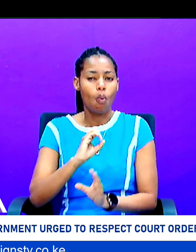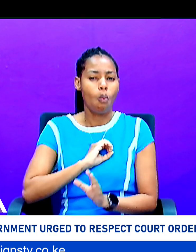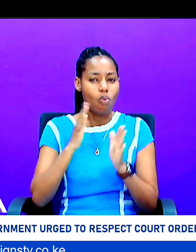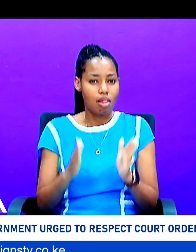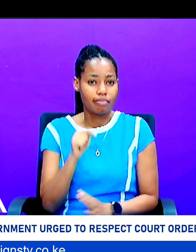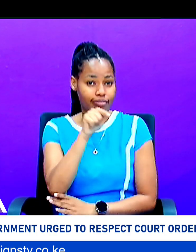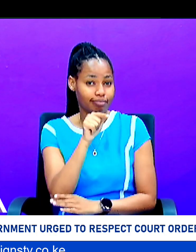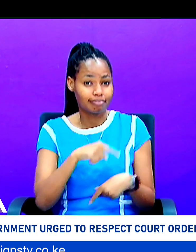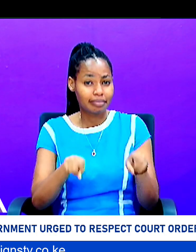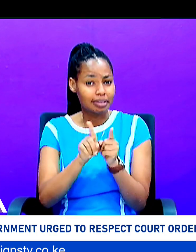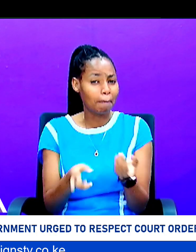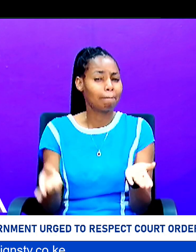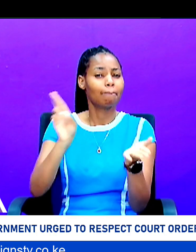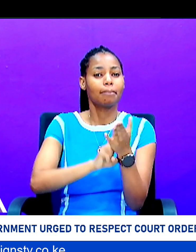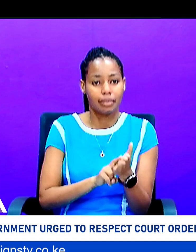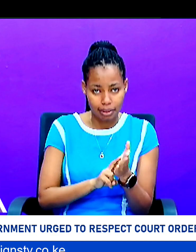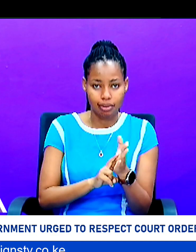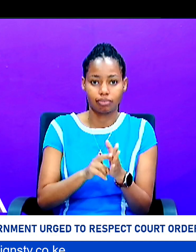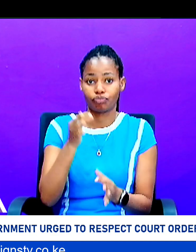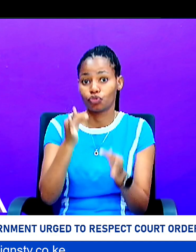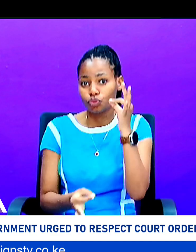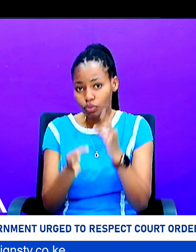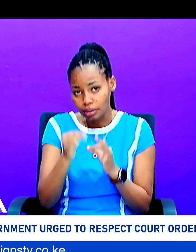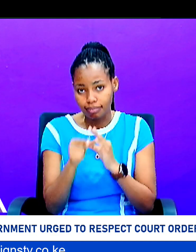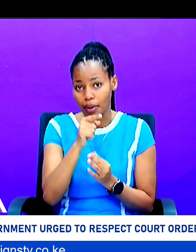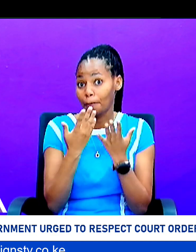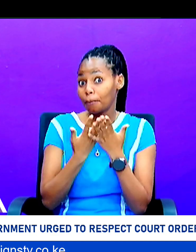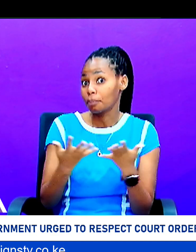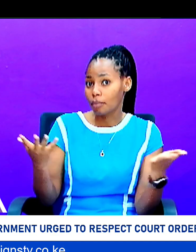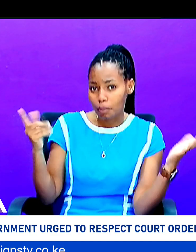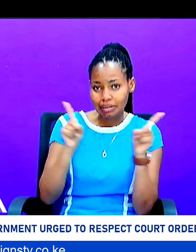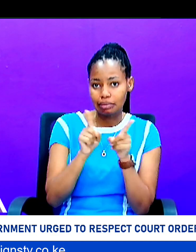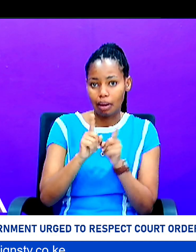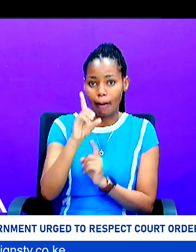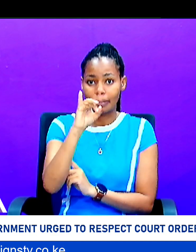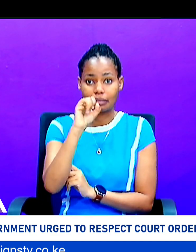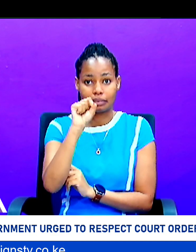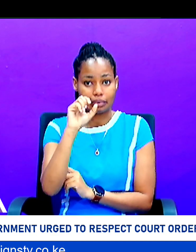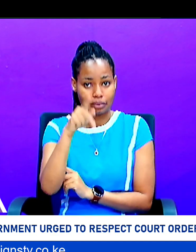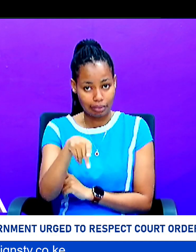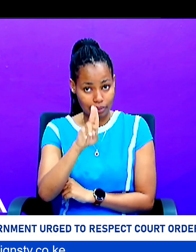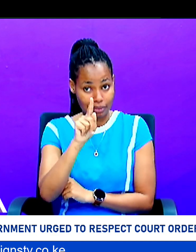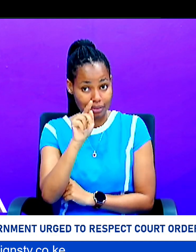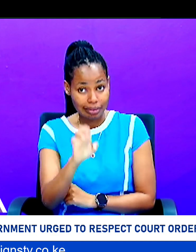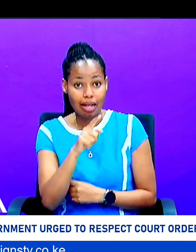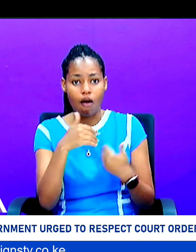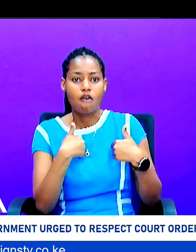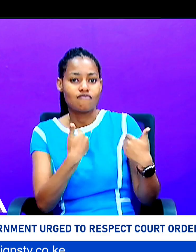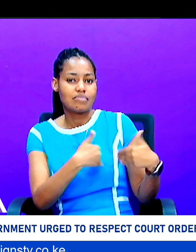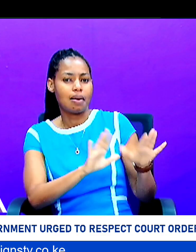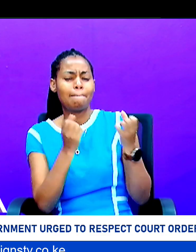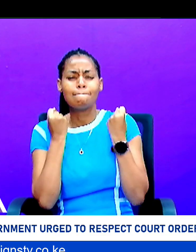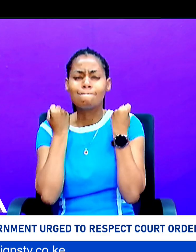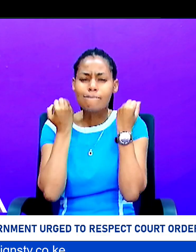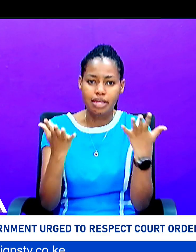to contest the ownership despite repeated judicial pronouncements on the matter.